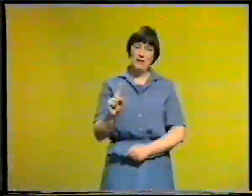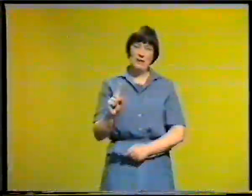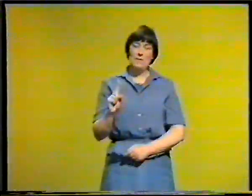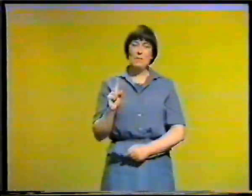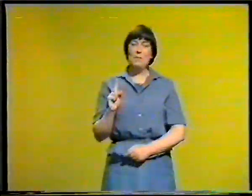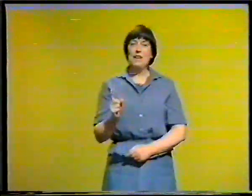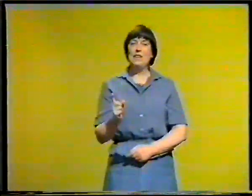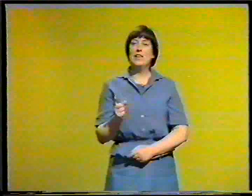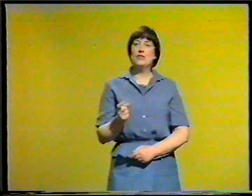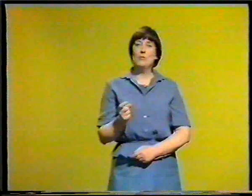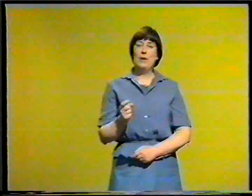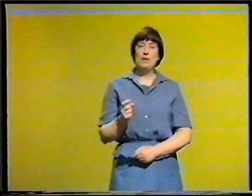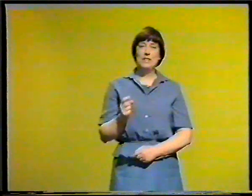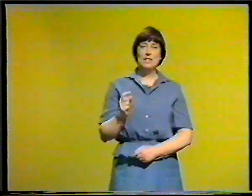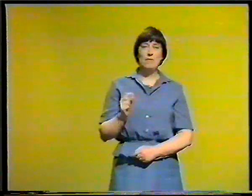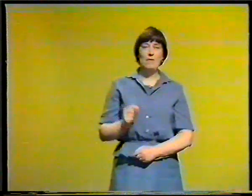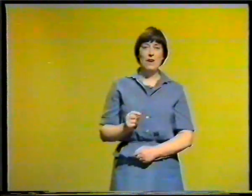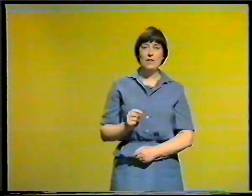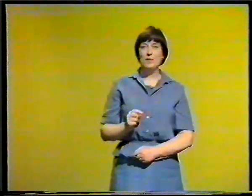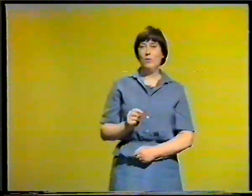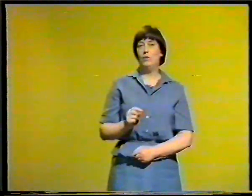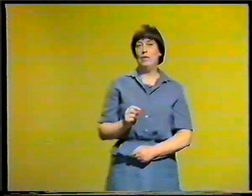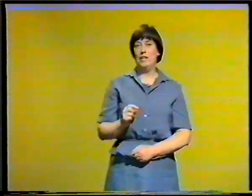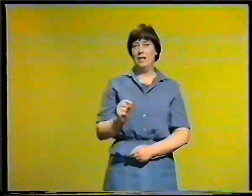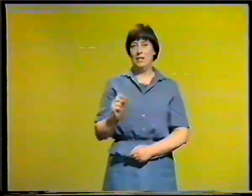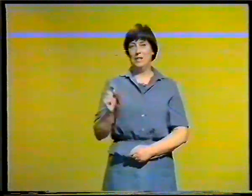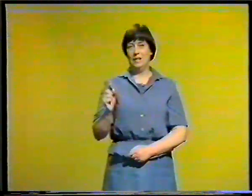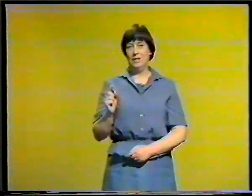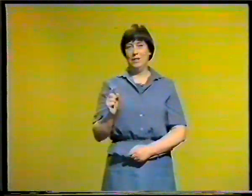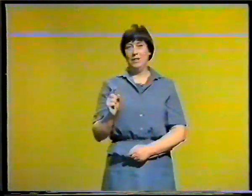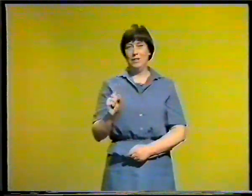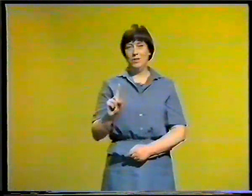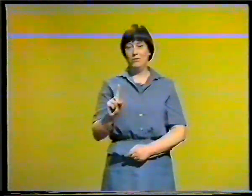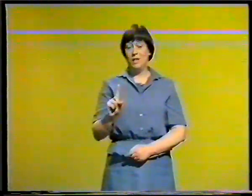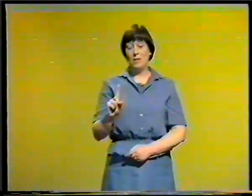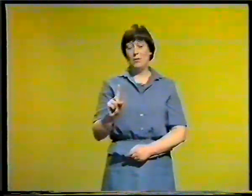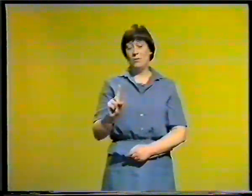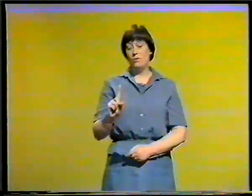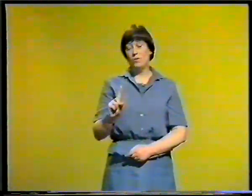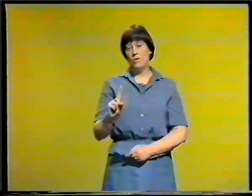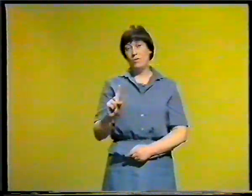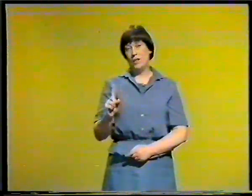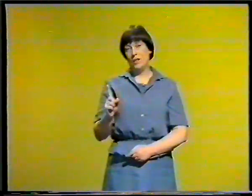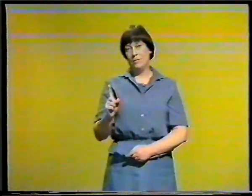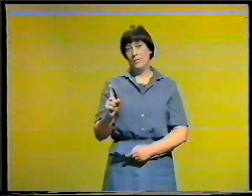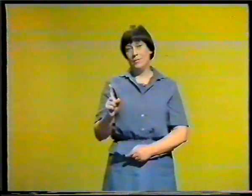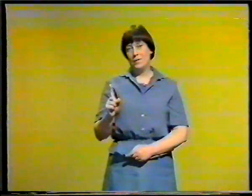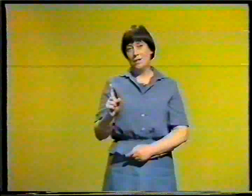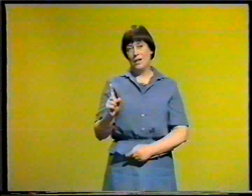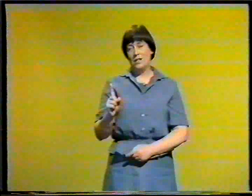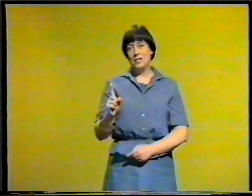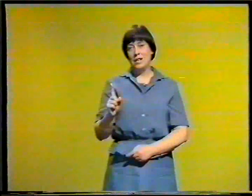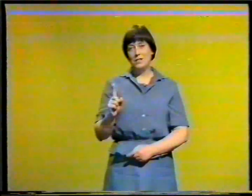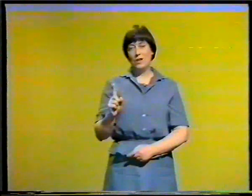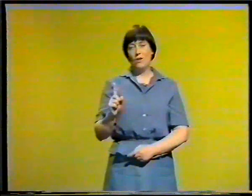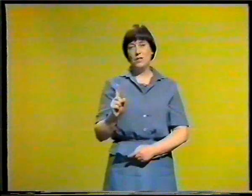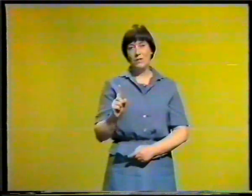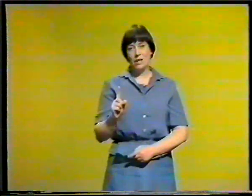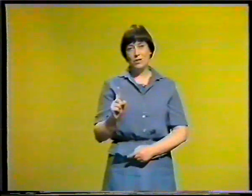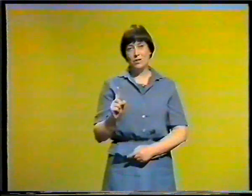The main thing is to remember that it's a very small linking sign, just really with the movement of the finger, and it tends to go in a direction